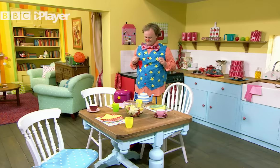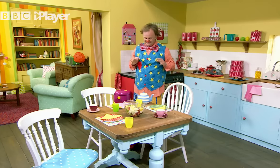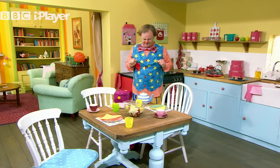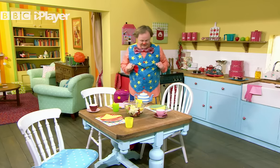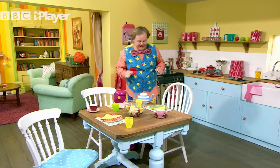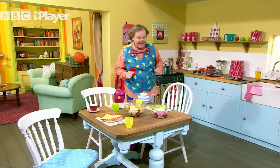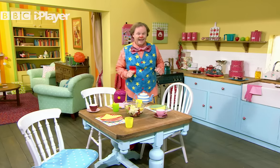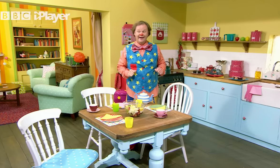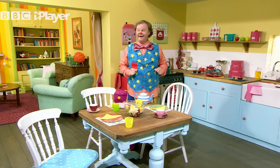there be party food?